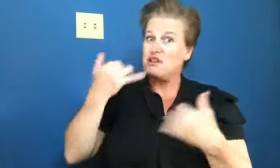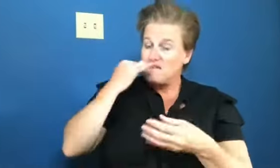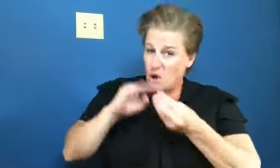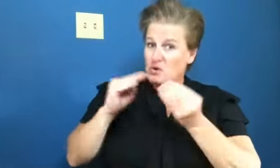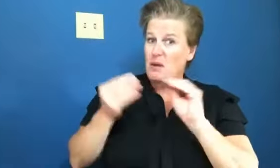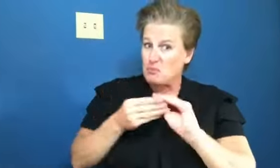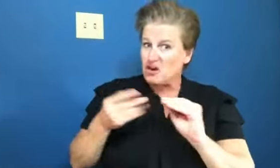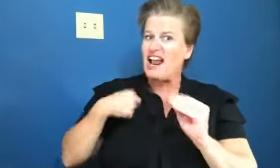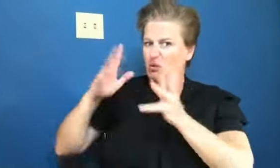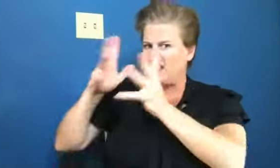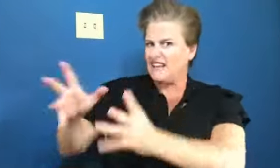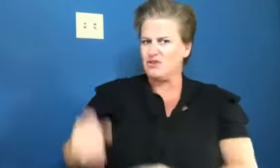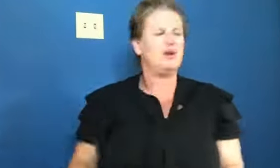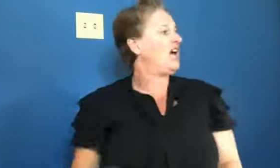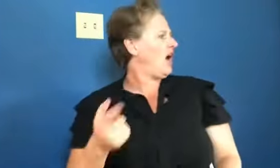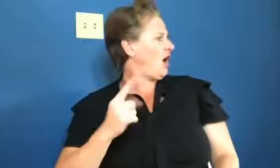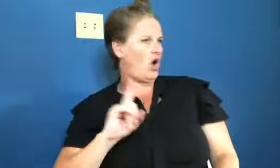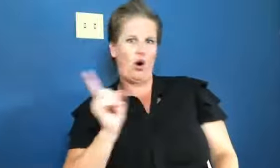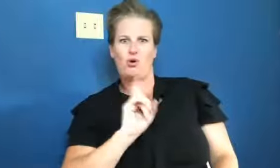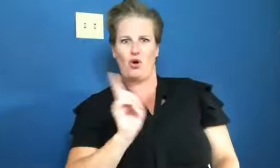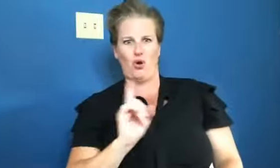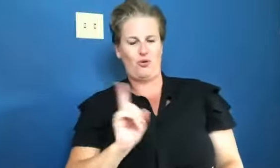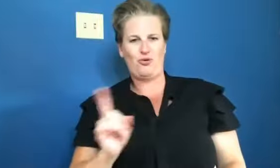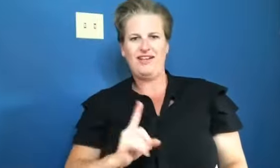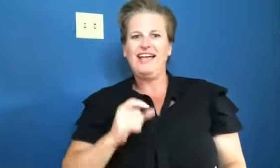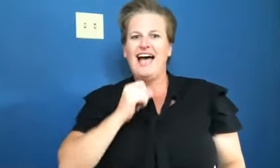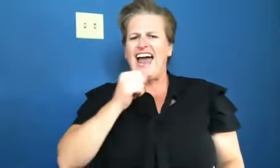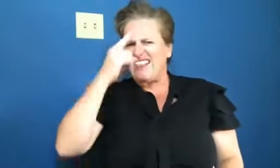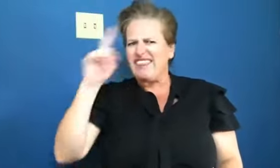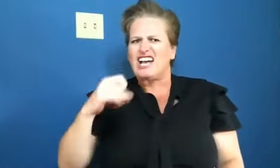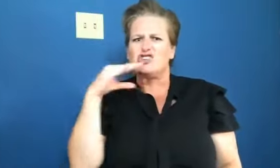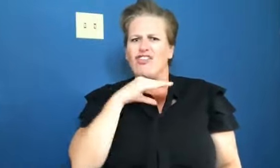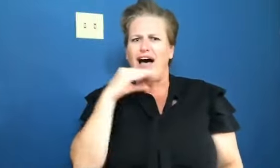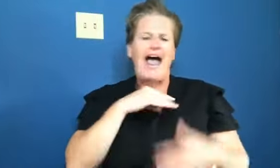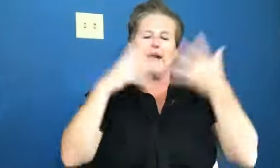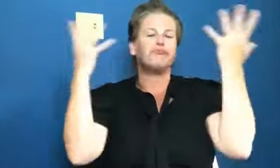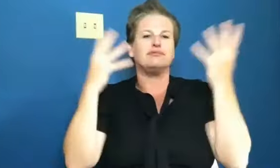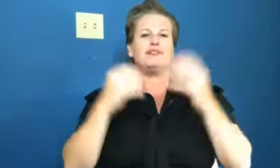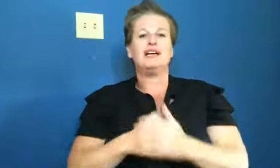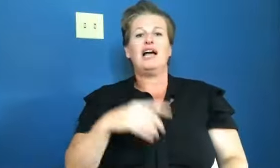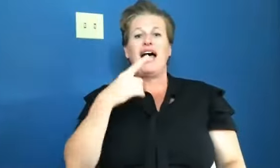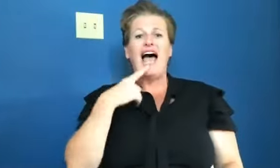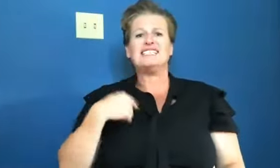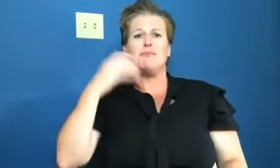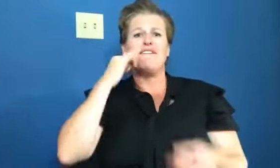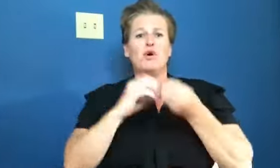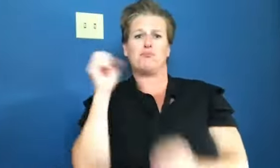in giving him my number. Didn't occur to me to lie to him either. I said my number so fast, and he was on a bar